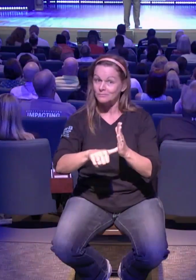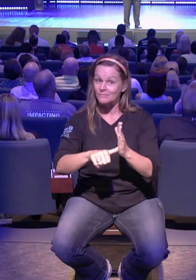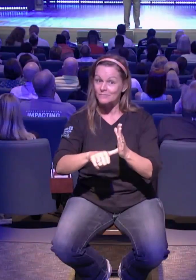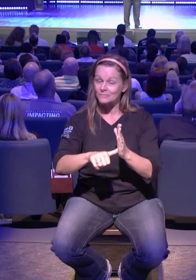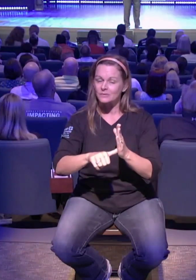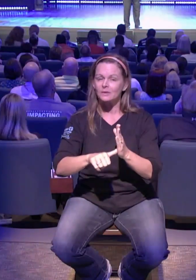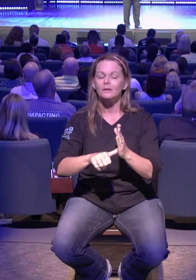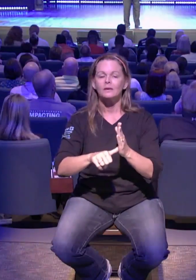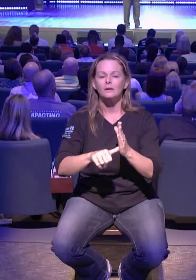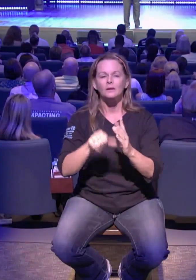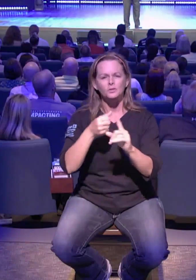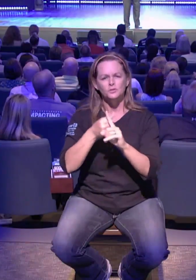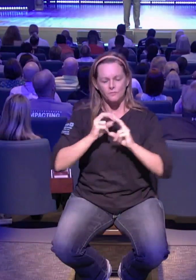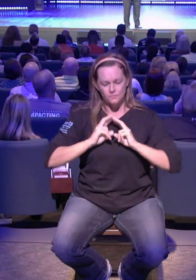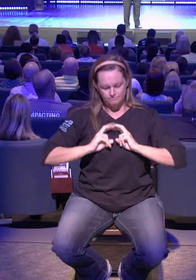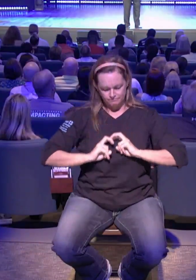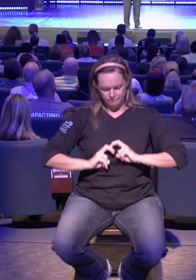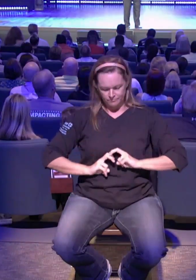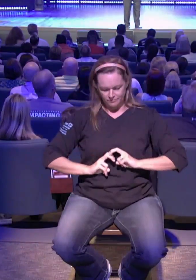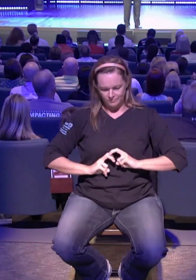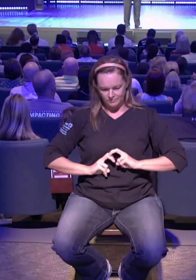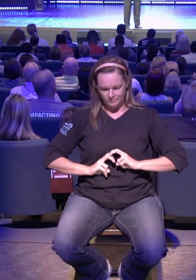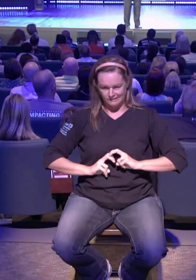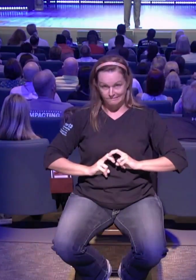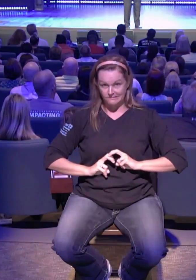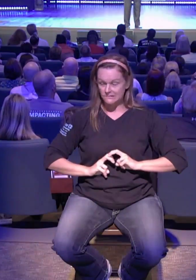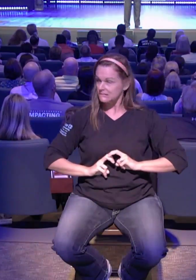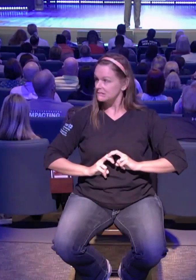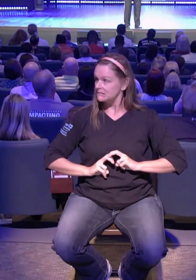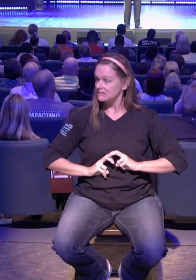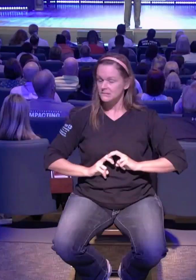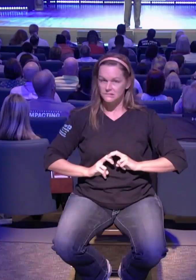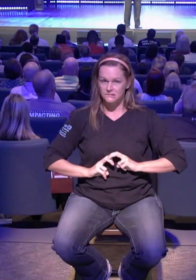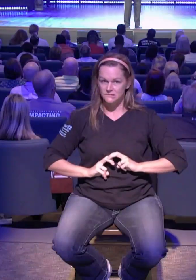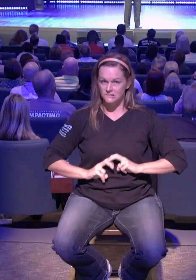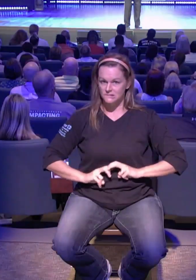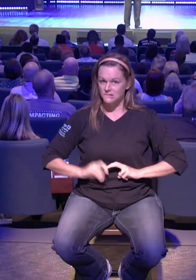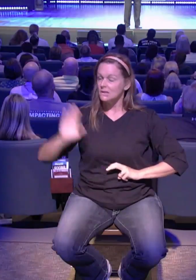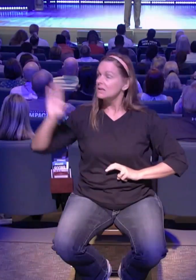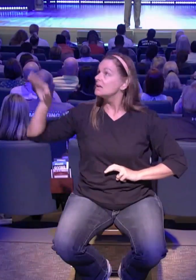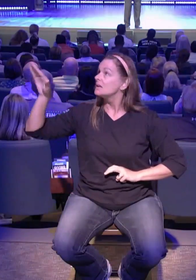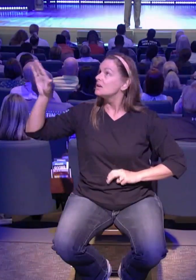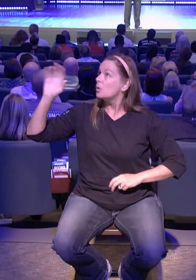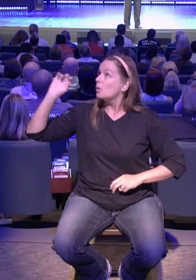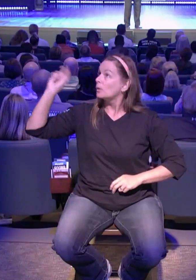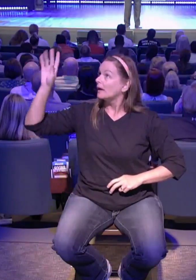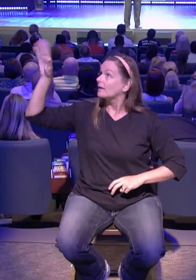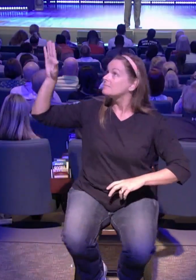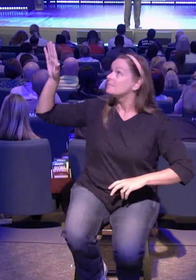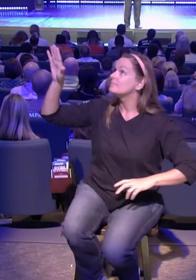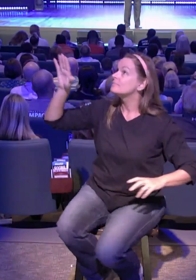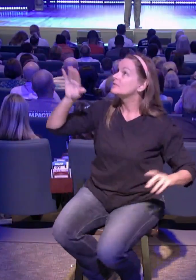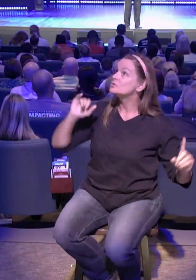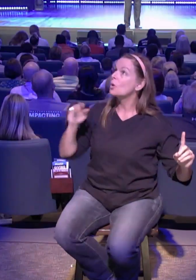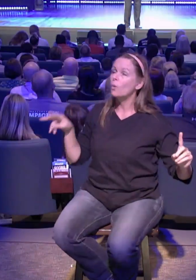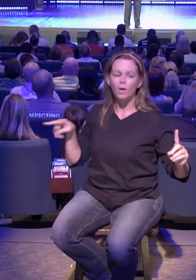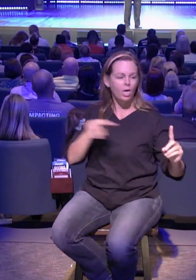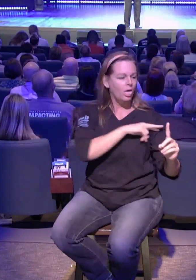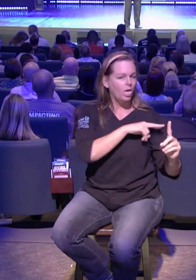allow the Holy Spirit to help you to be sensitive to that one. You're to stop, look straight at